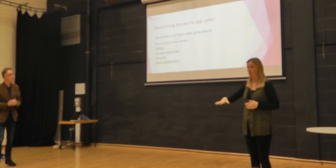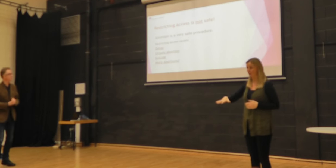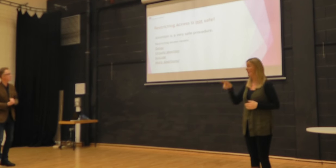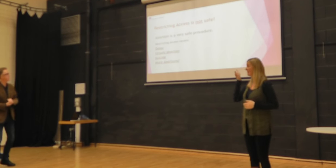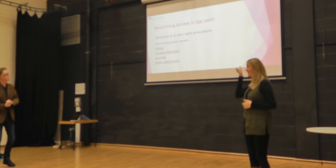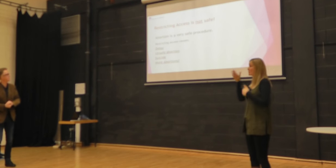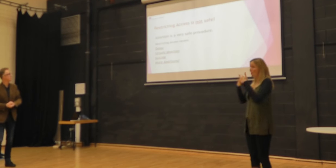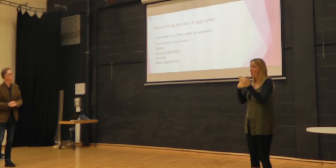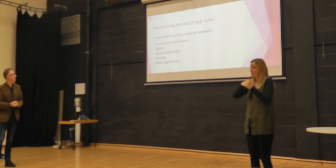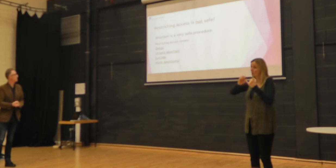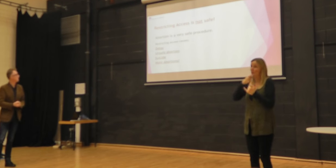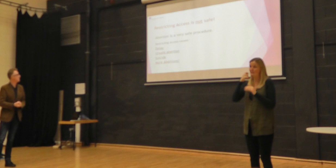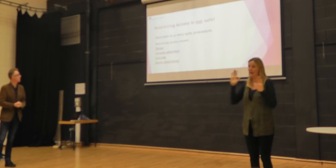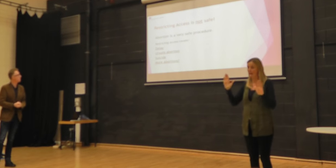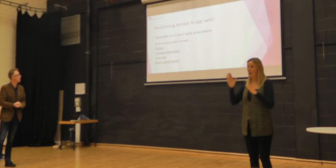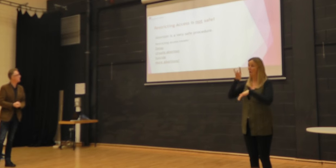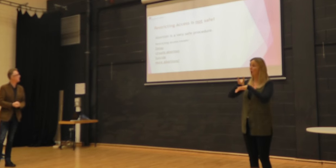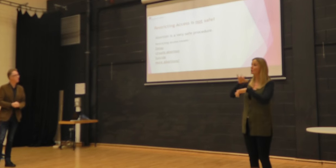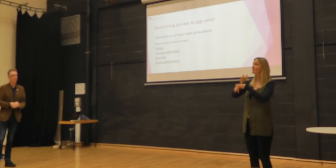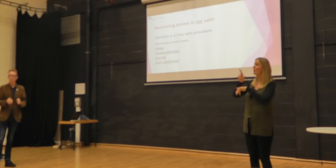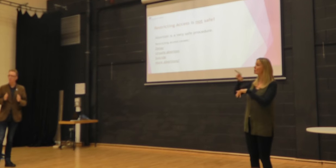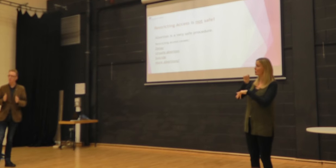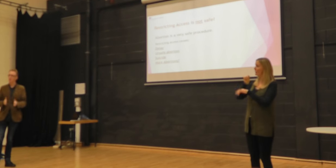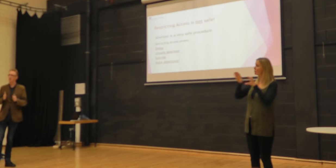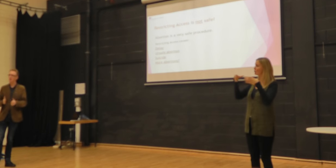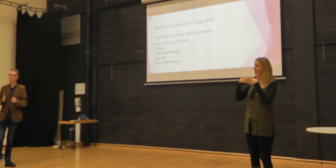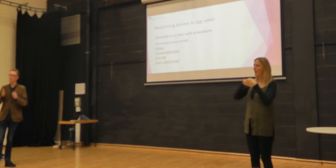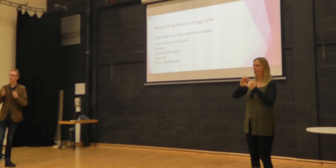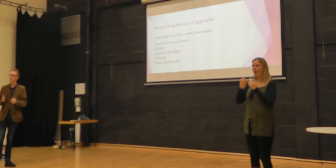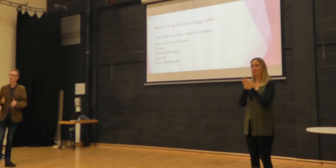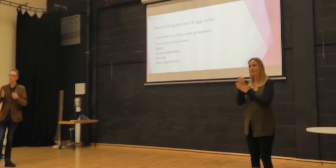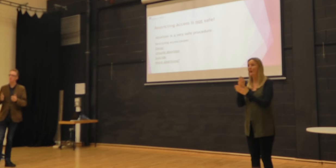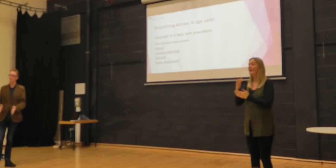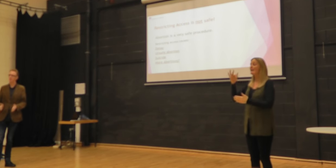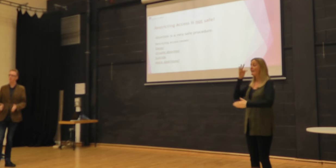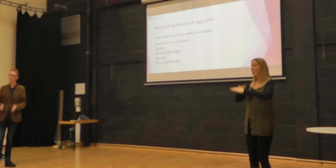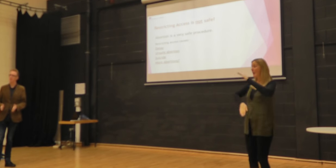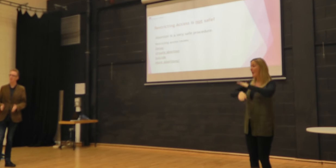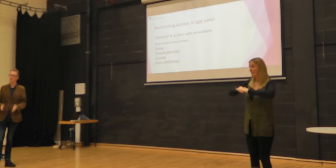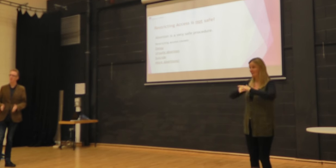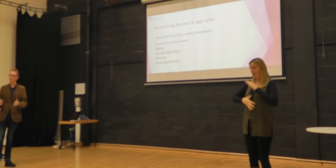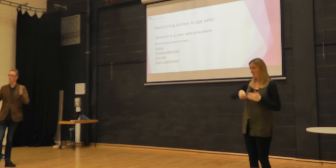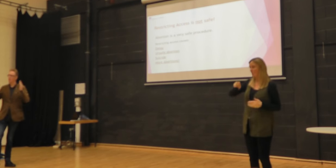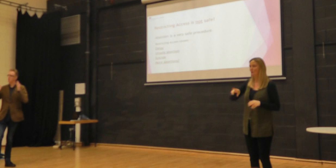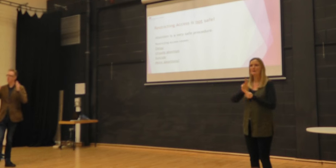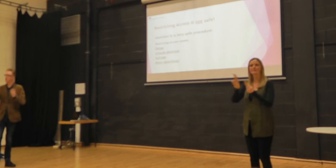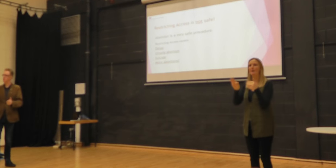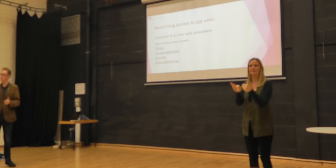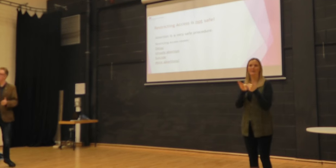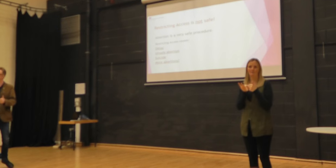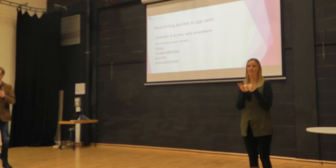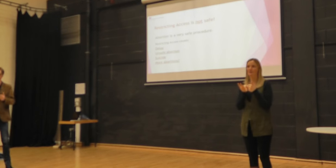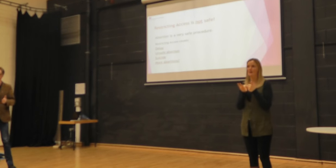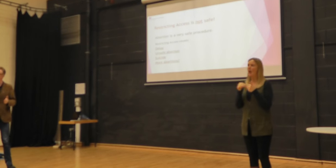to emphasize in Doctors for Choice. Restricting access is not safe. Okay? Why do we keep saying